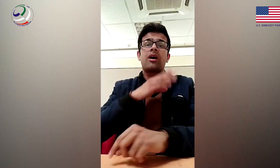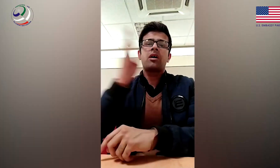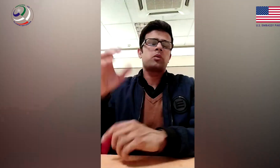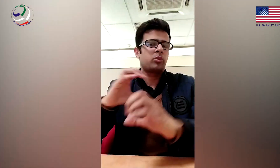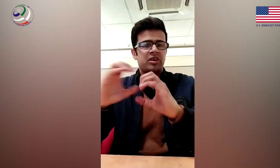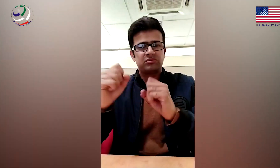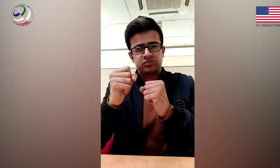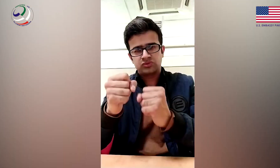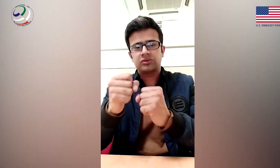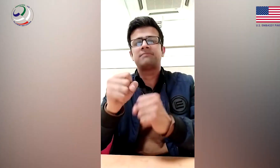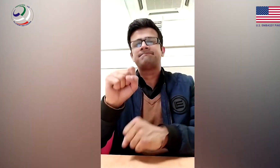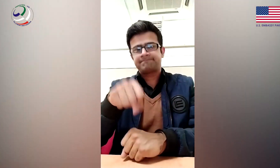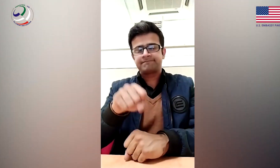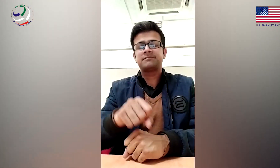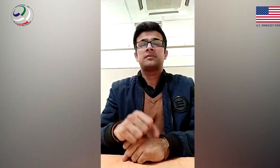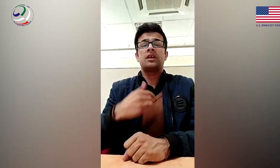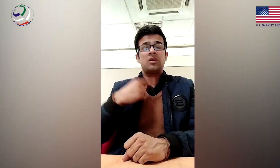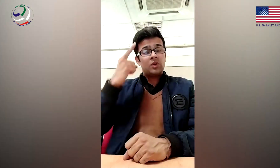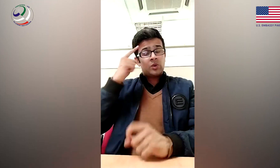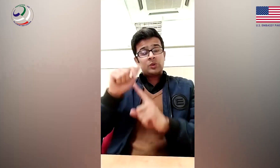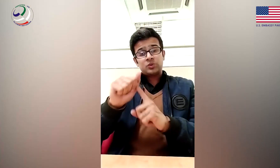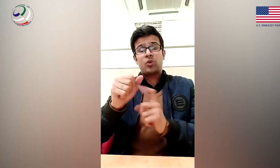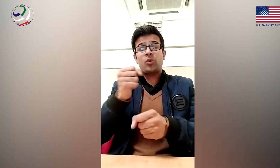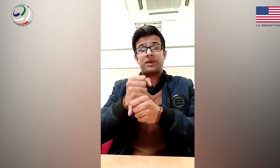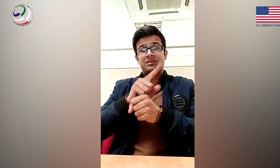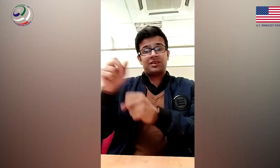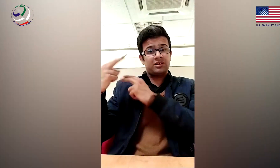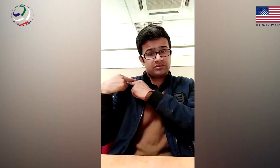But if I'm alone, then it is very hard for me to go there and talk to the doctor.